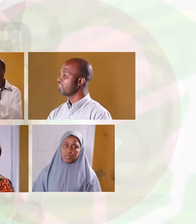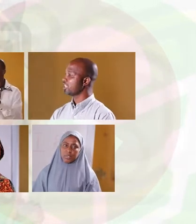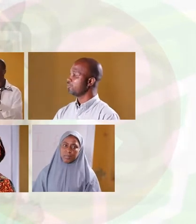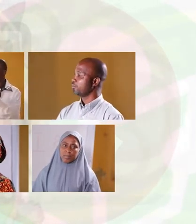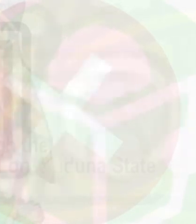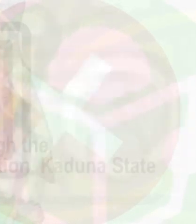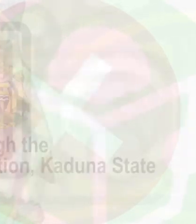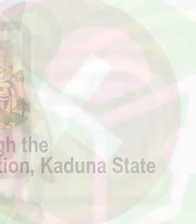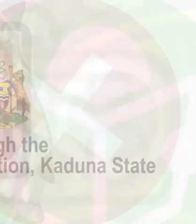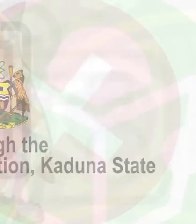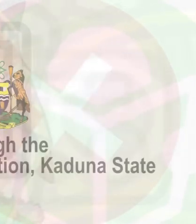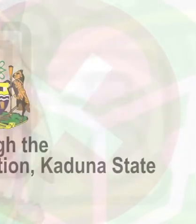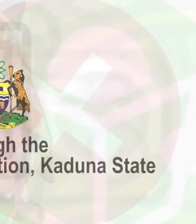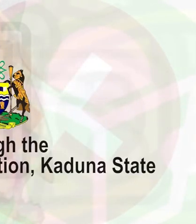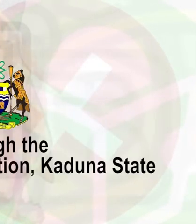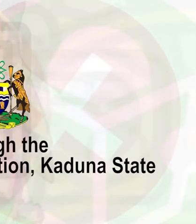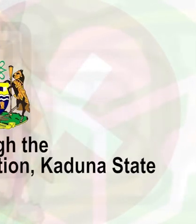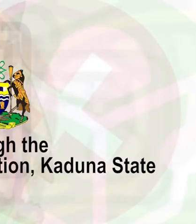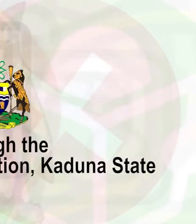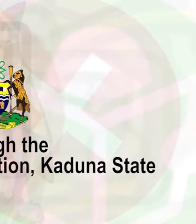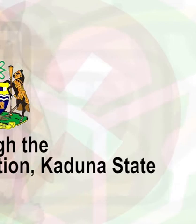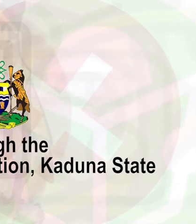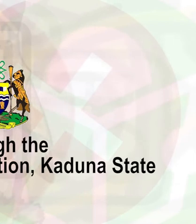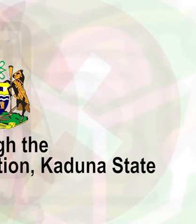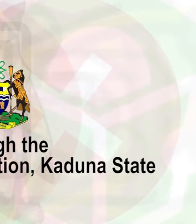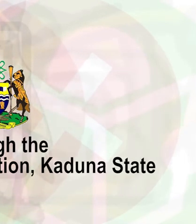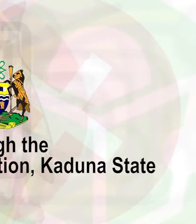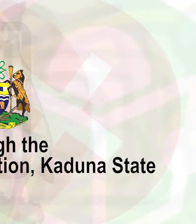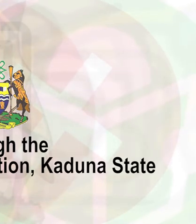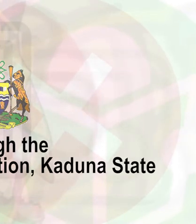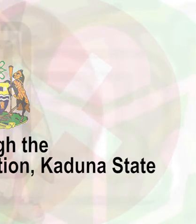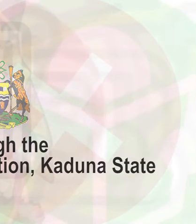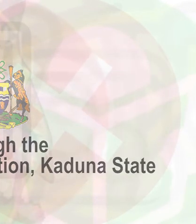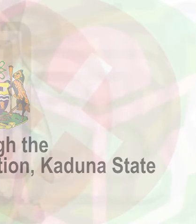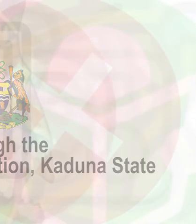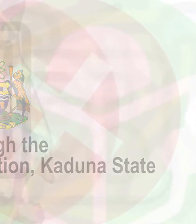can see that it is in opposite direction.